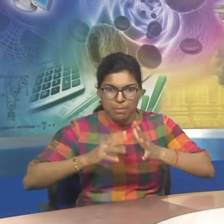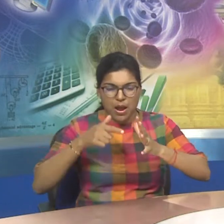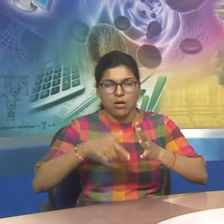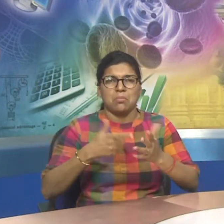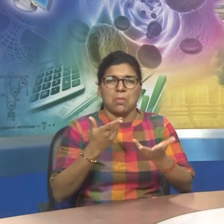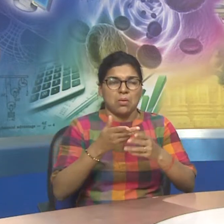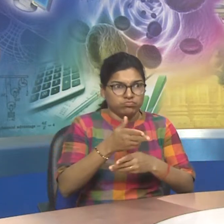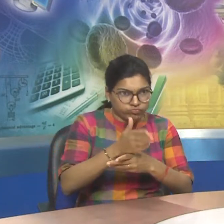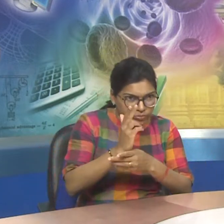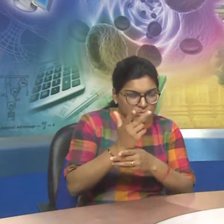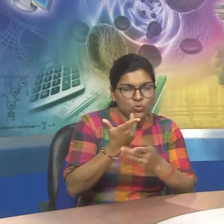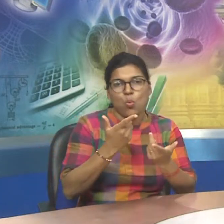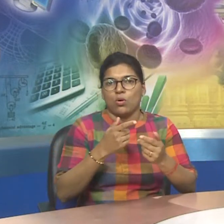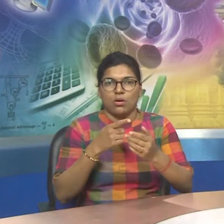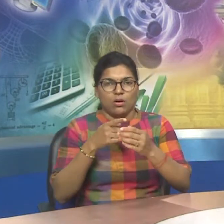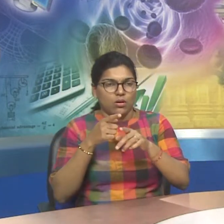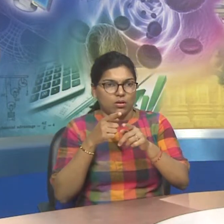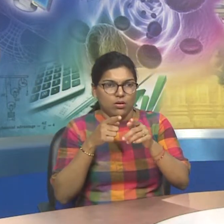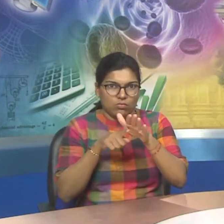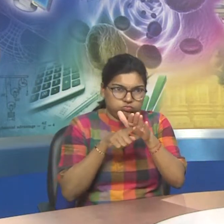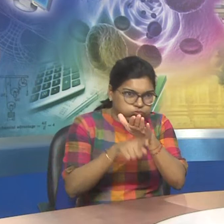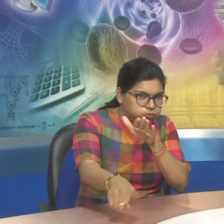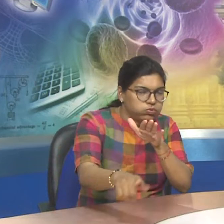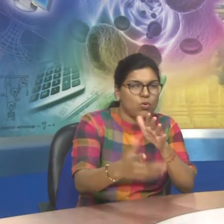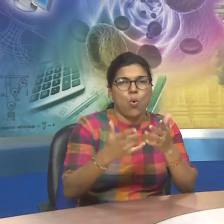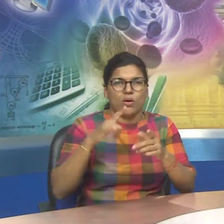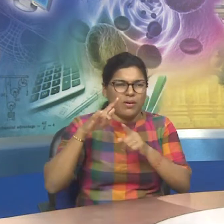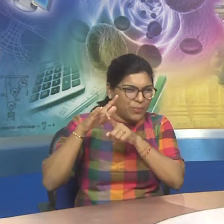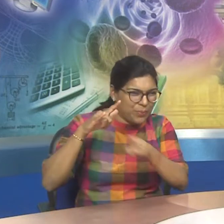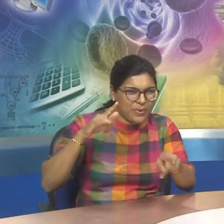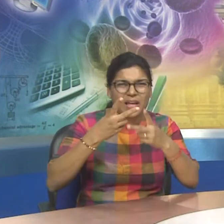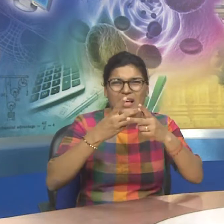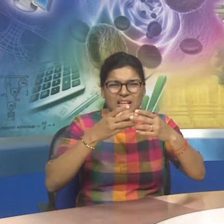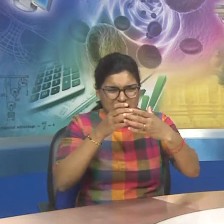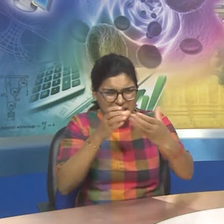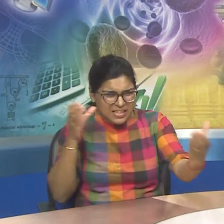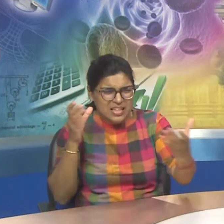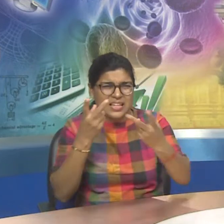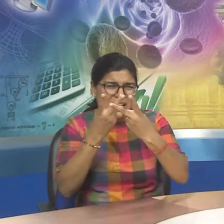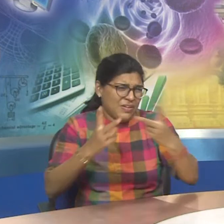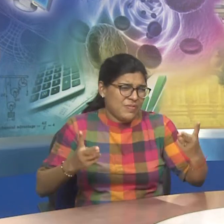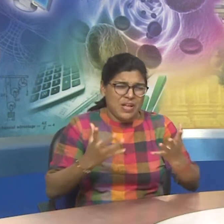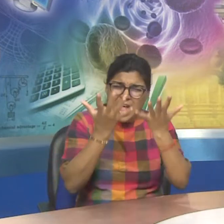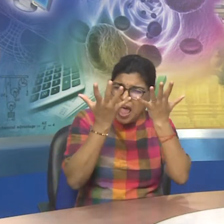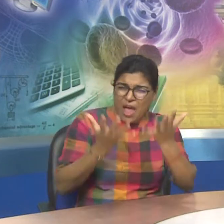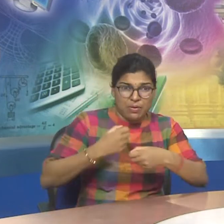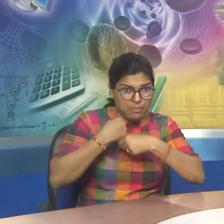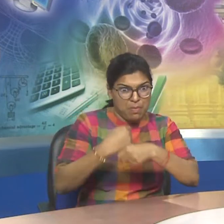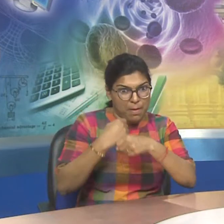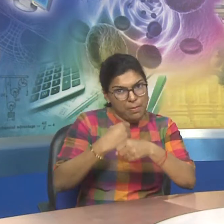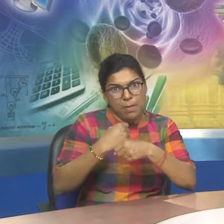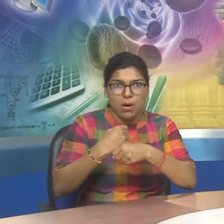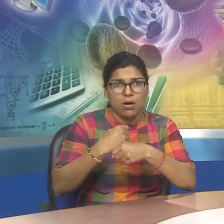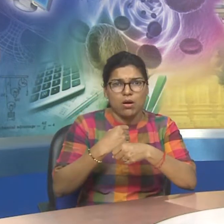Do the adults not know the dangers of building and collecting huge amount of arms and